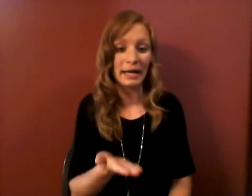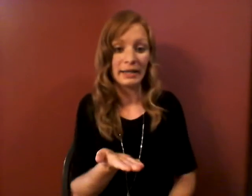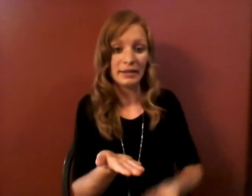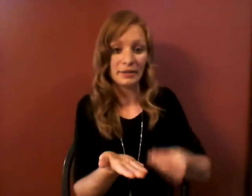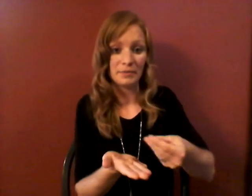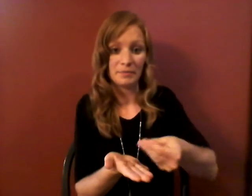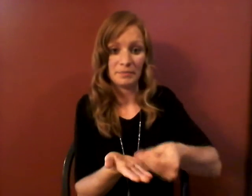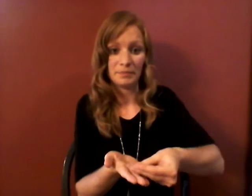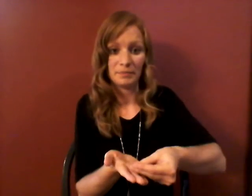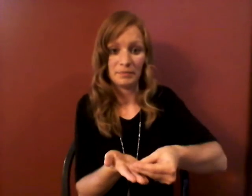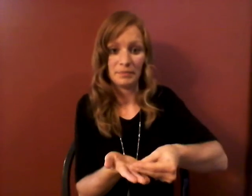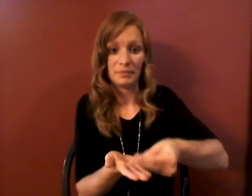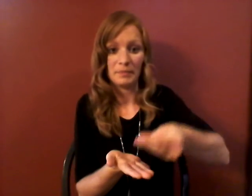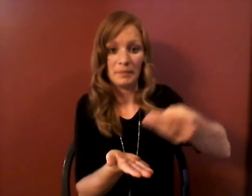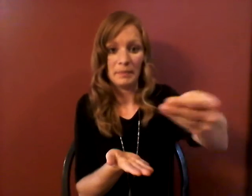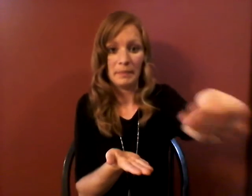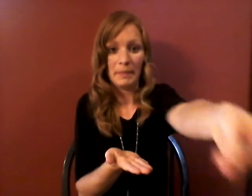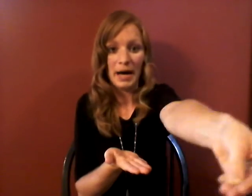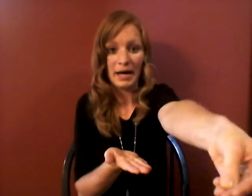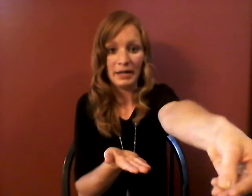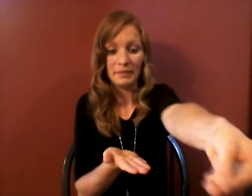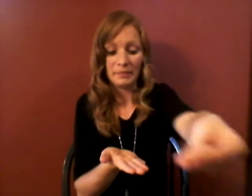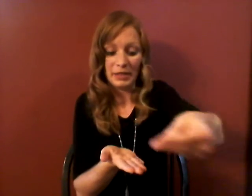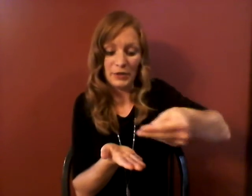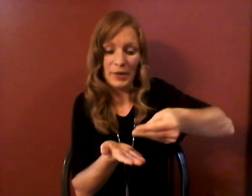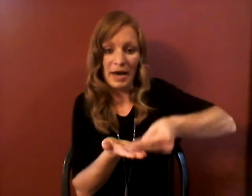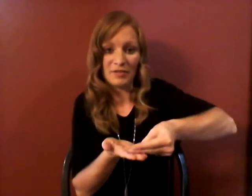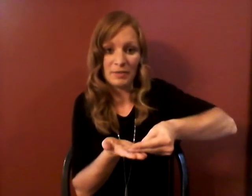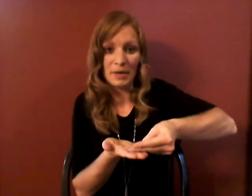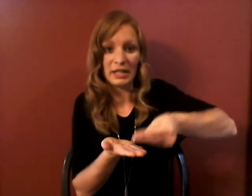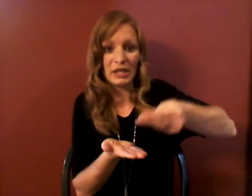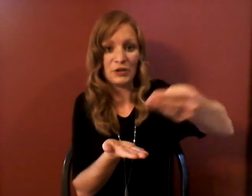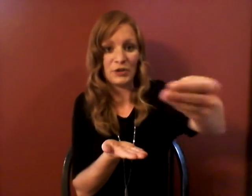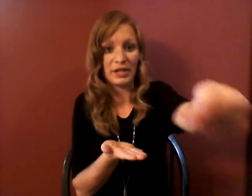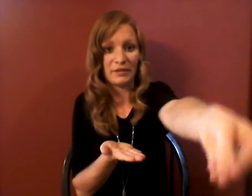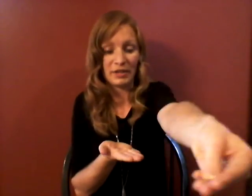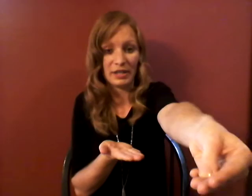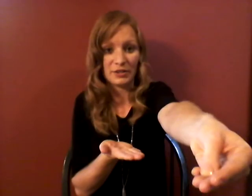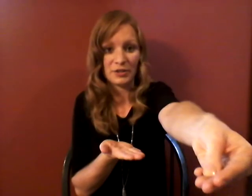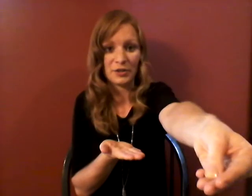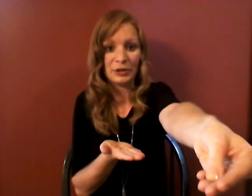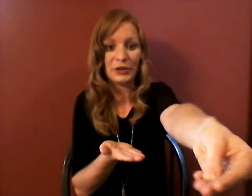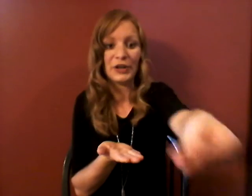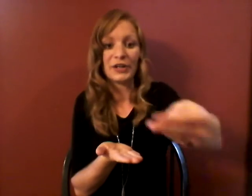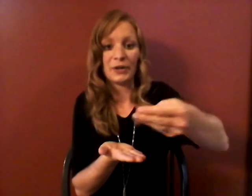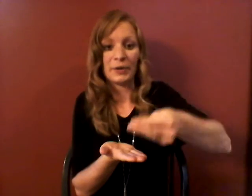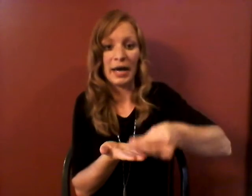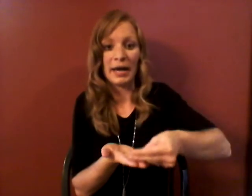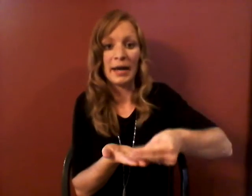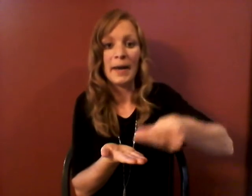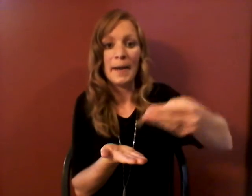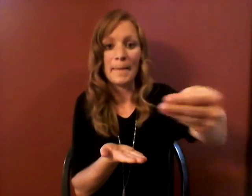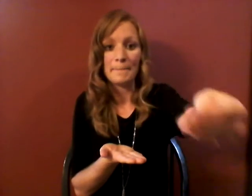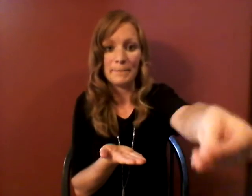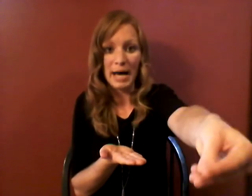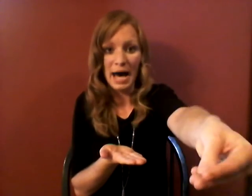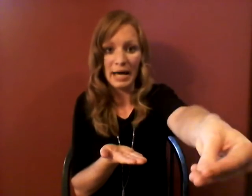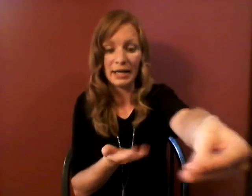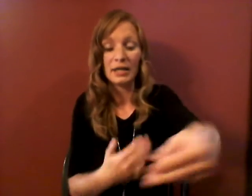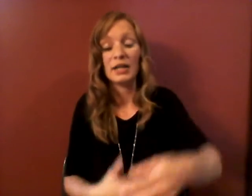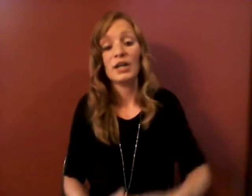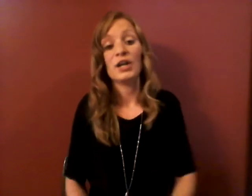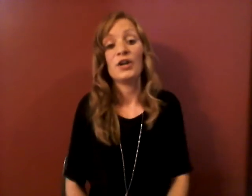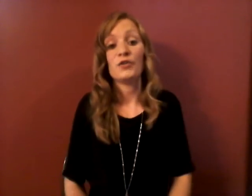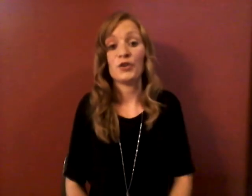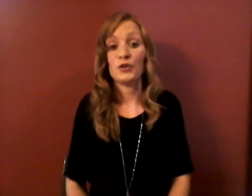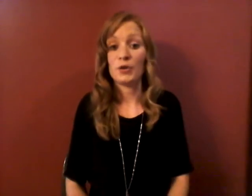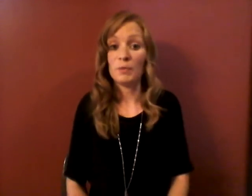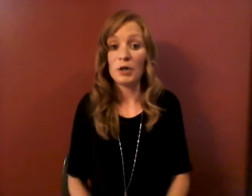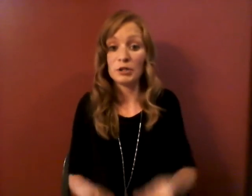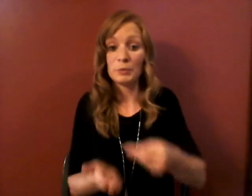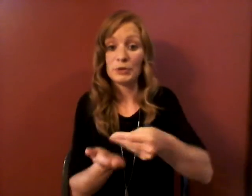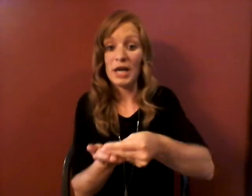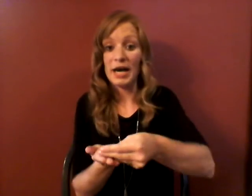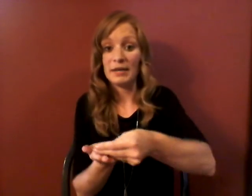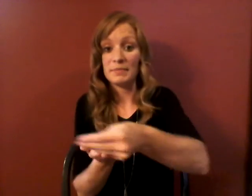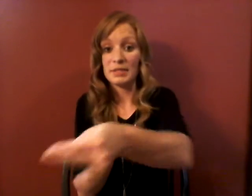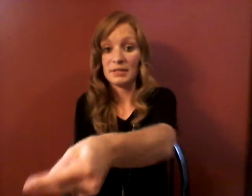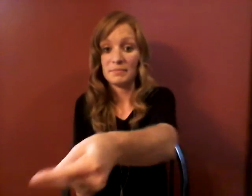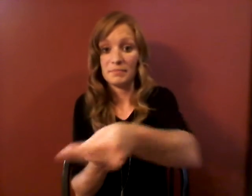Buy. Buy, like you have the money and you're giving it to the clerk, okay? Buy. If you do it multiple times,